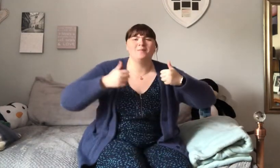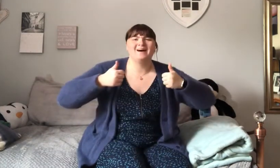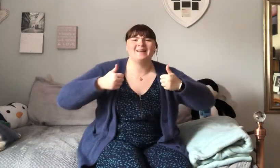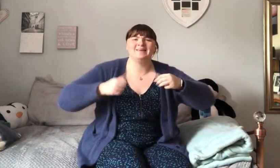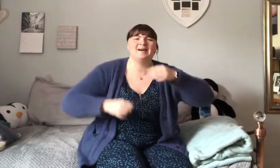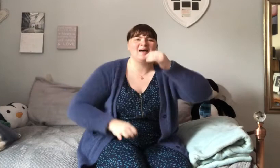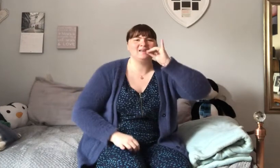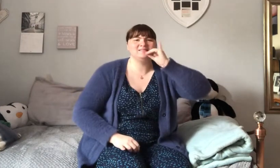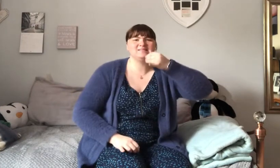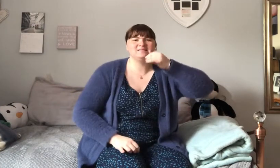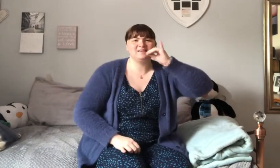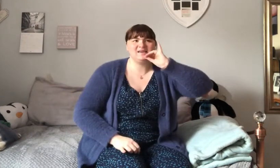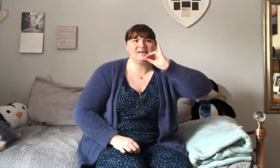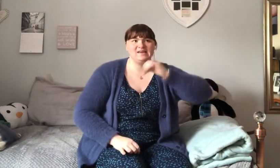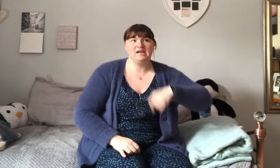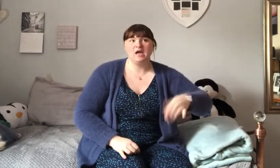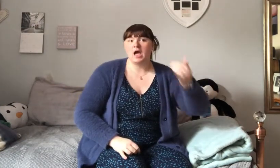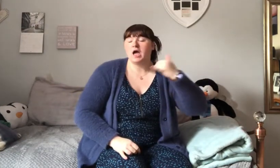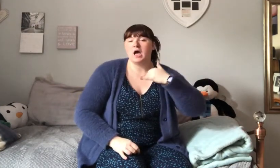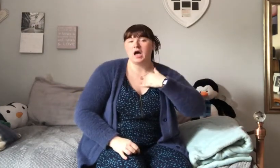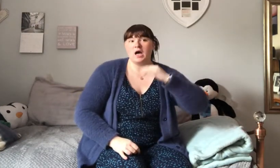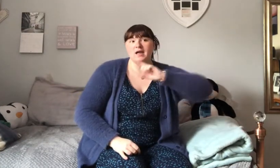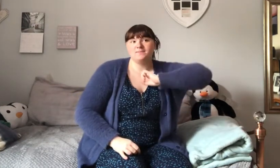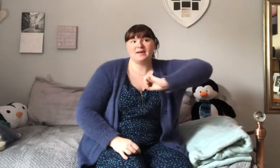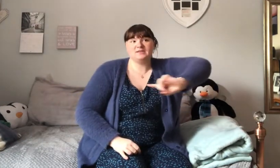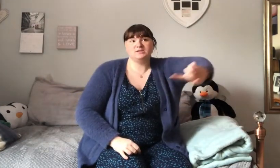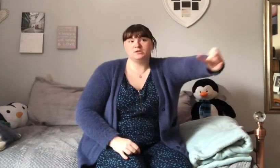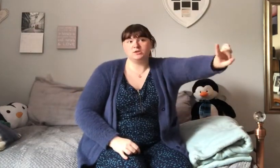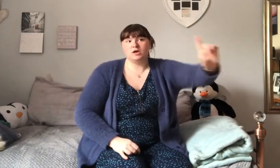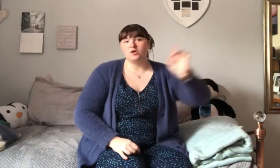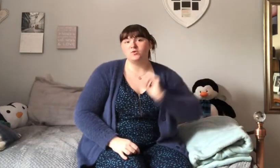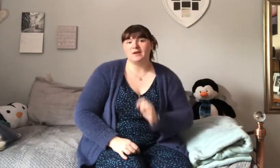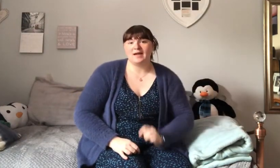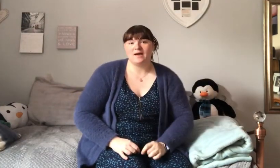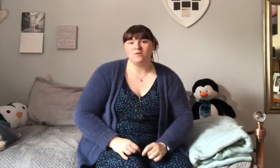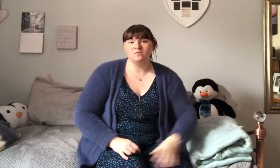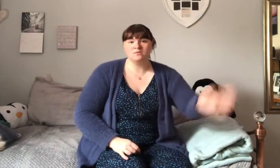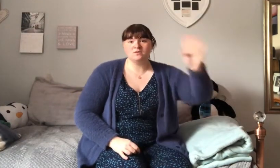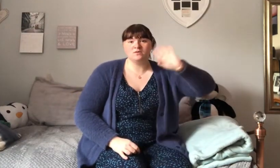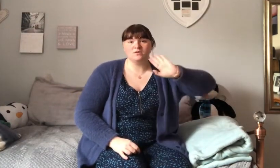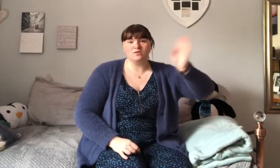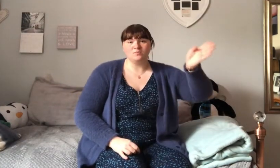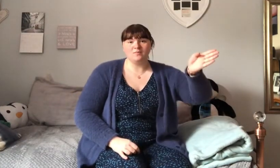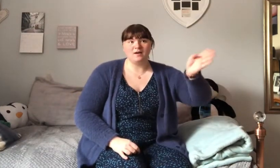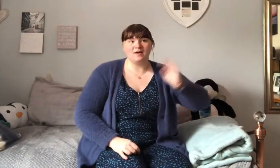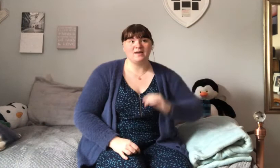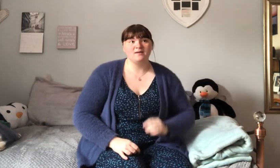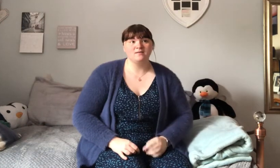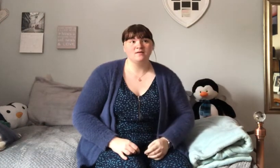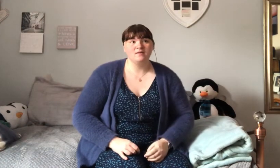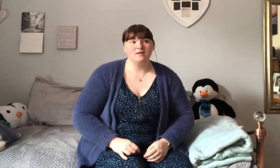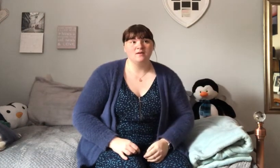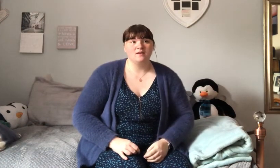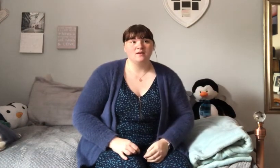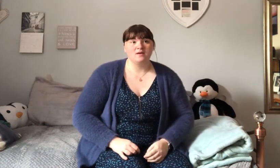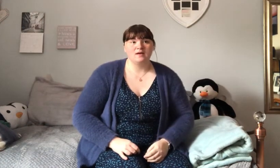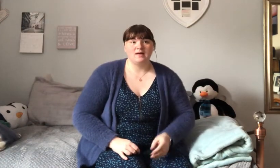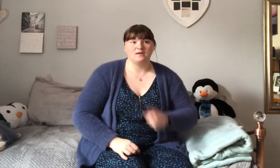my nice tea. I better go now. Goodbye." And